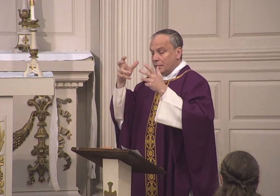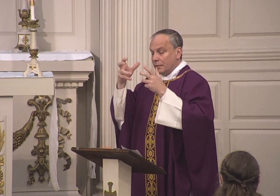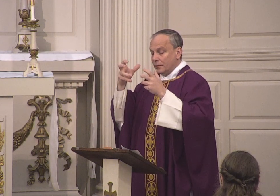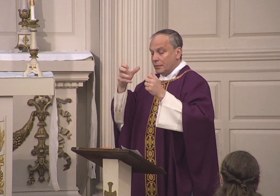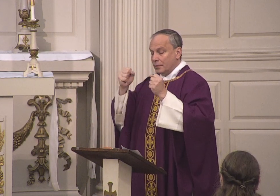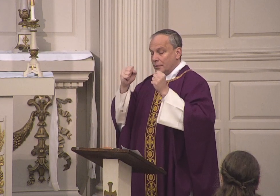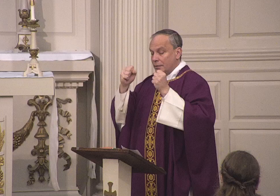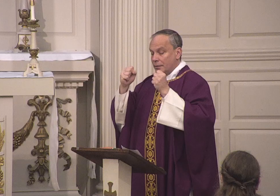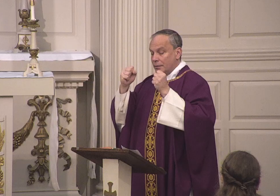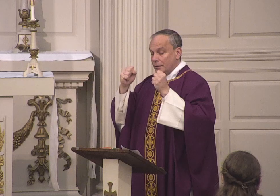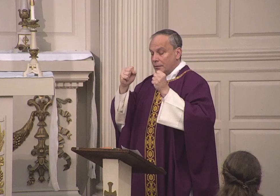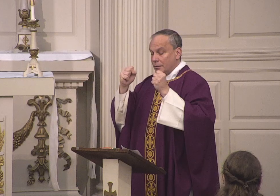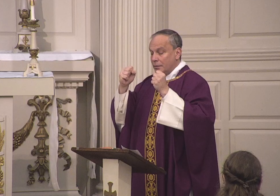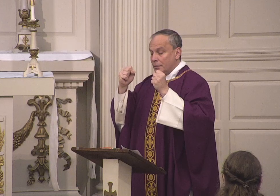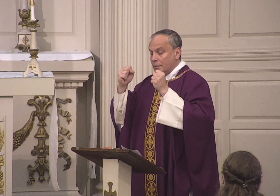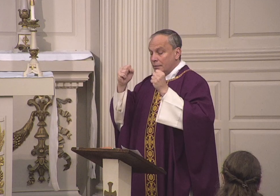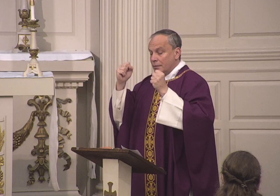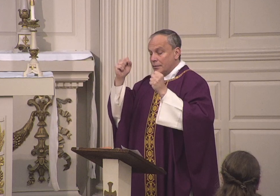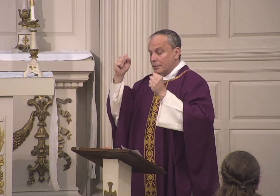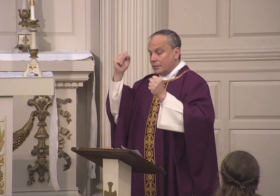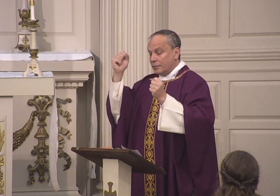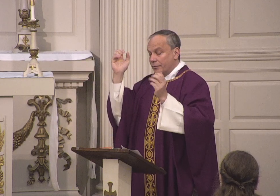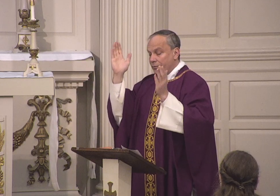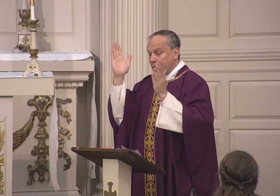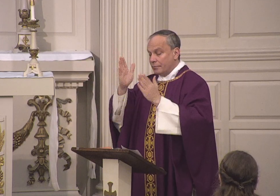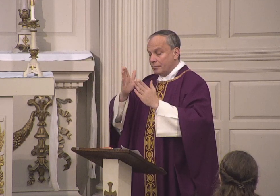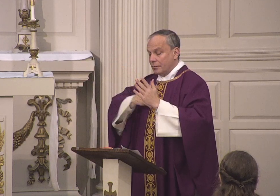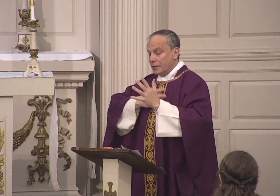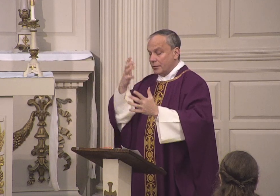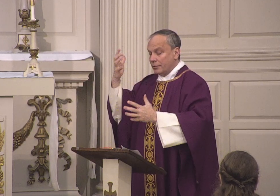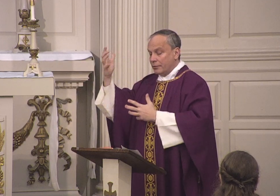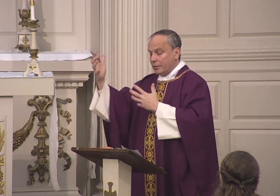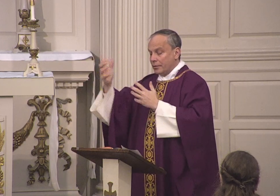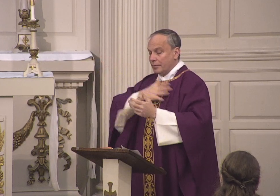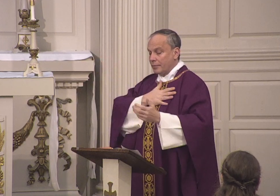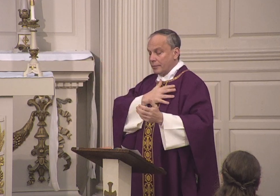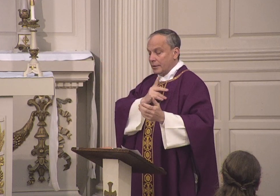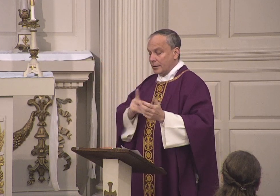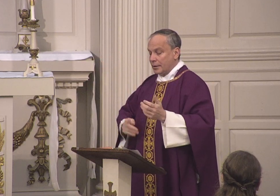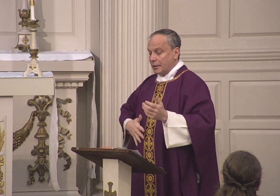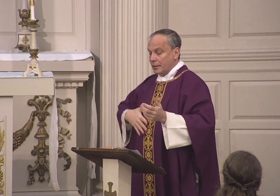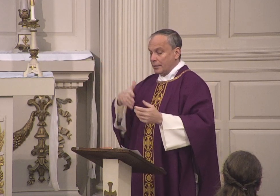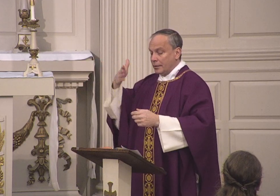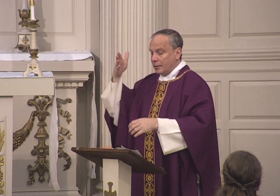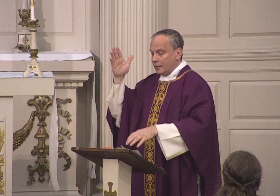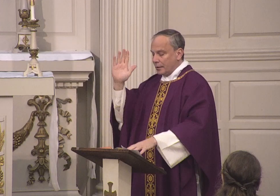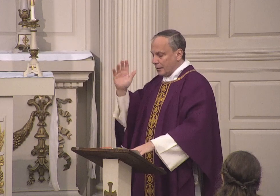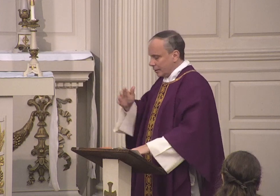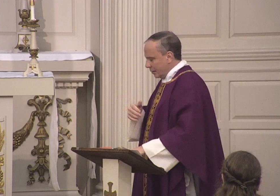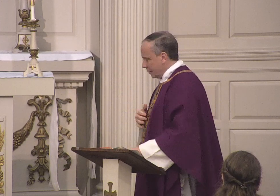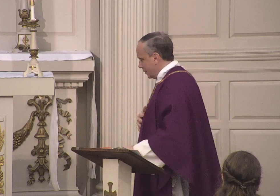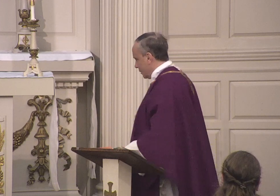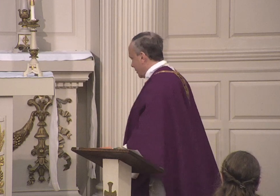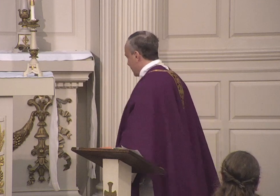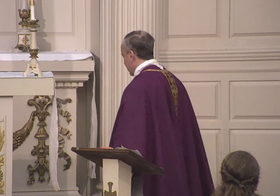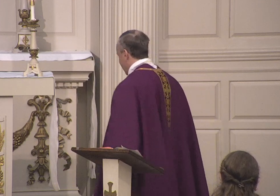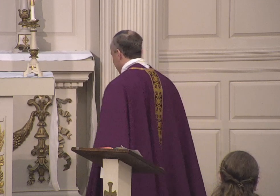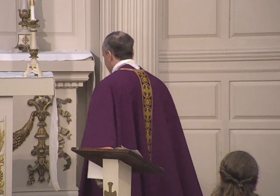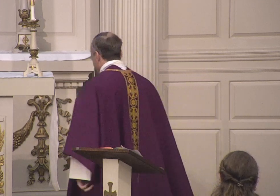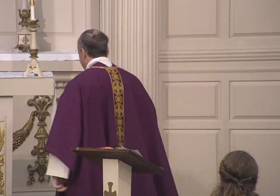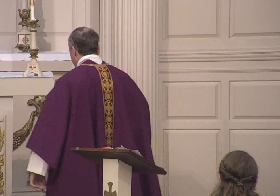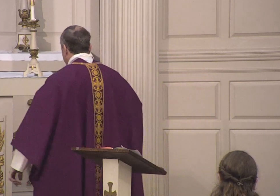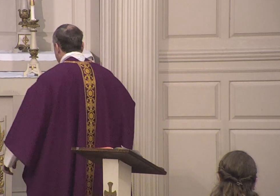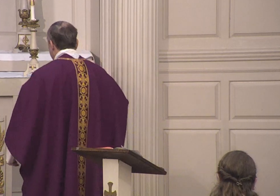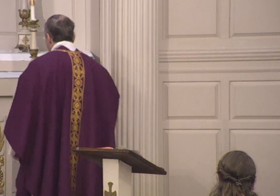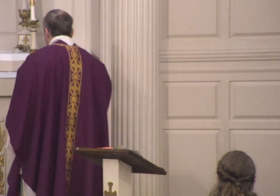Set me free from my distress, O Lord. See my lowliness and suffering, and take away all my